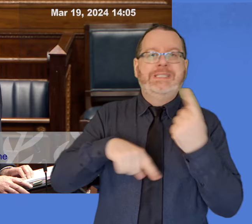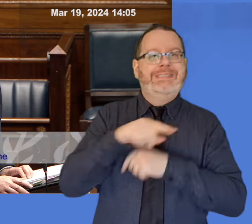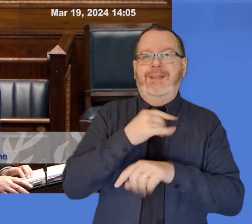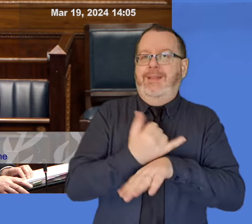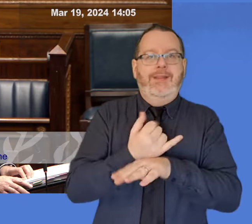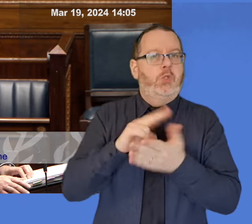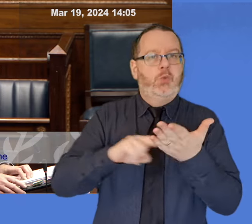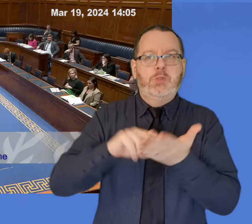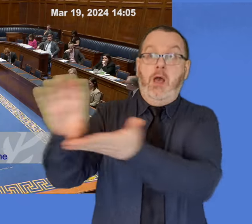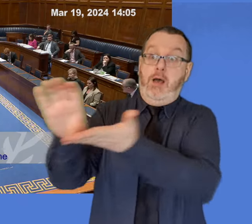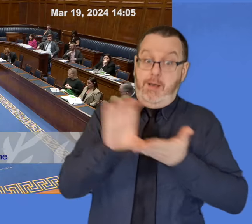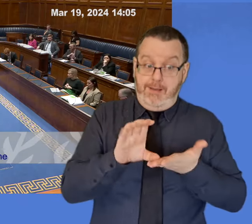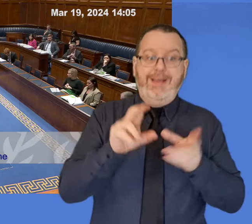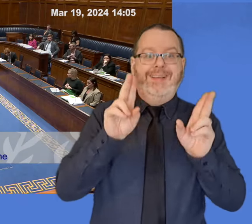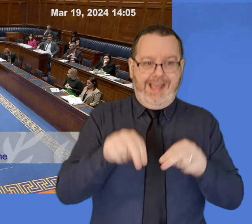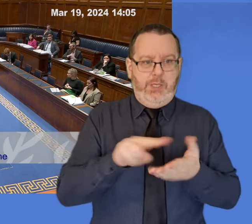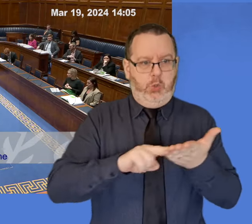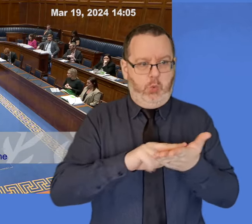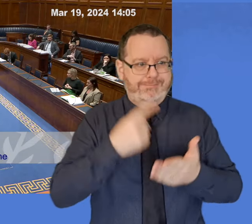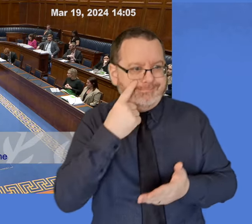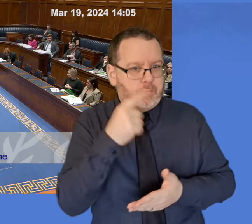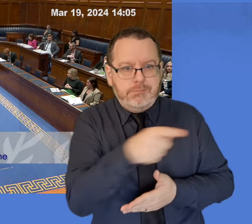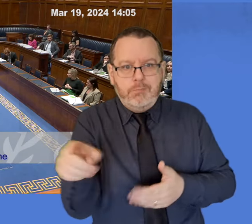other renewable schemes. Nilla McAllister.